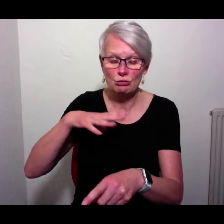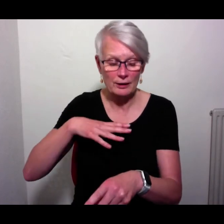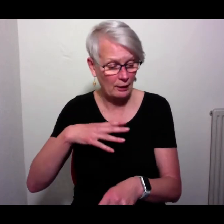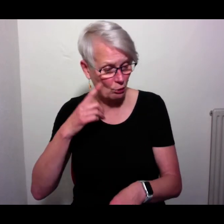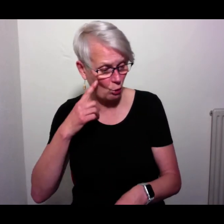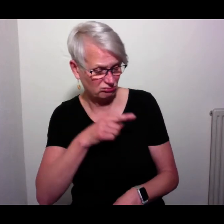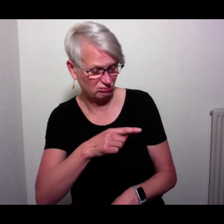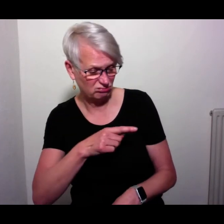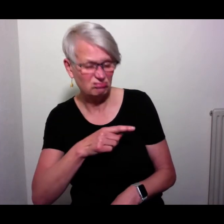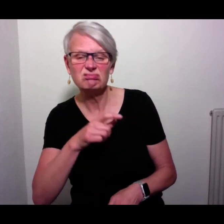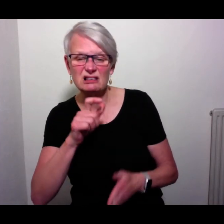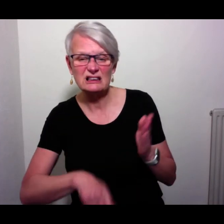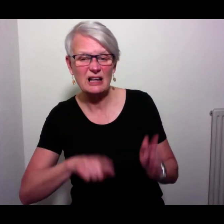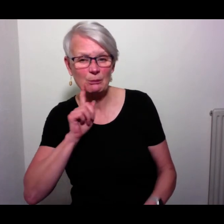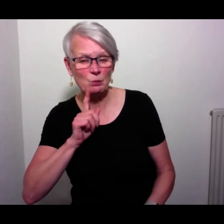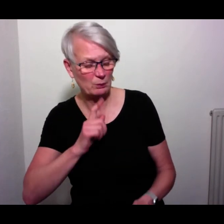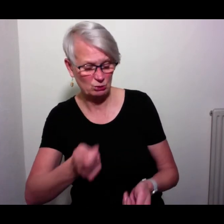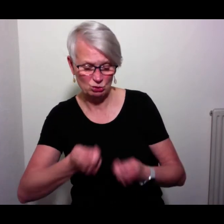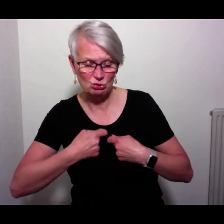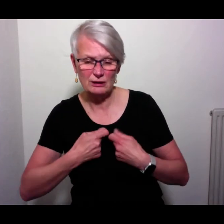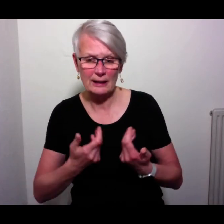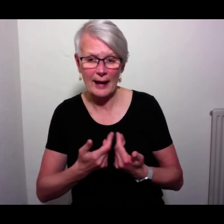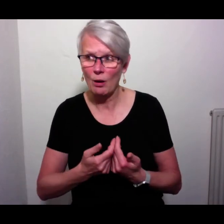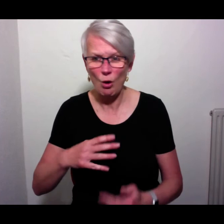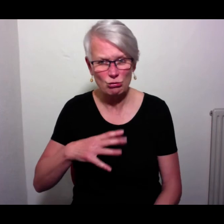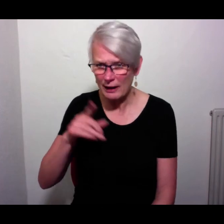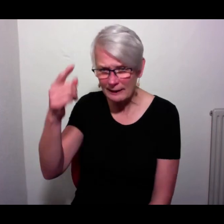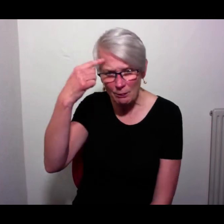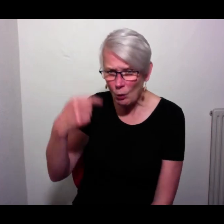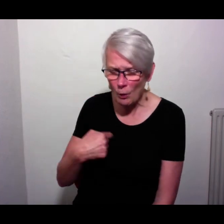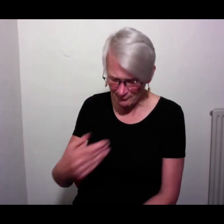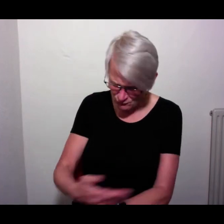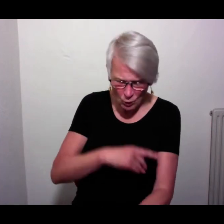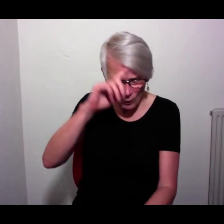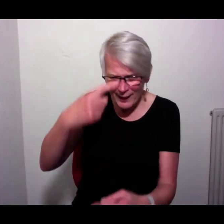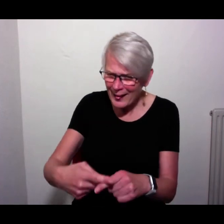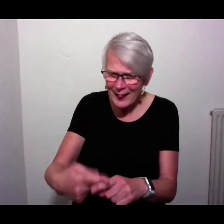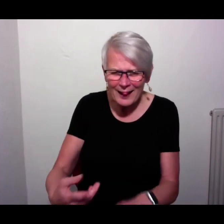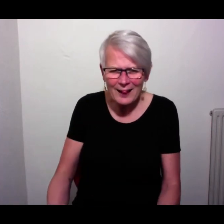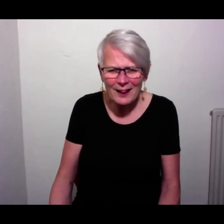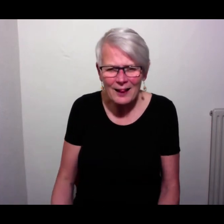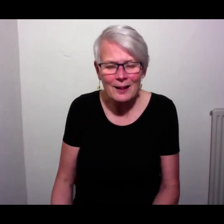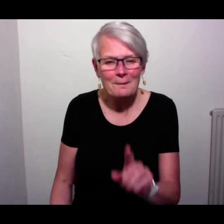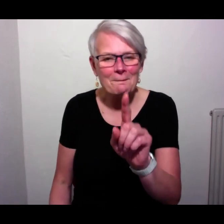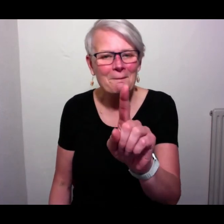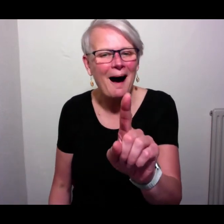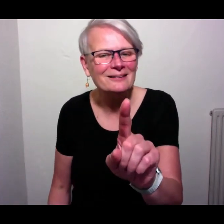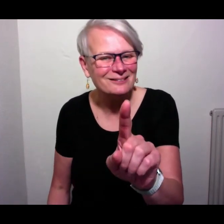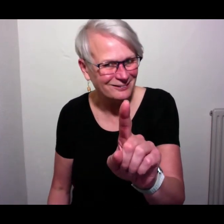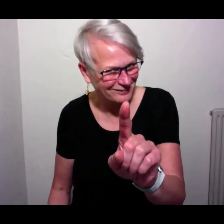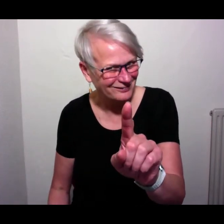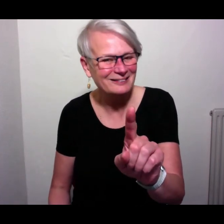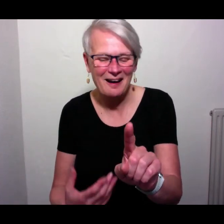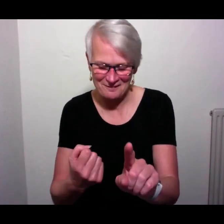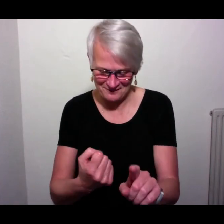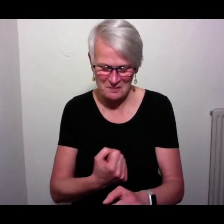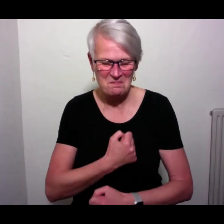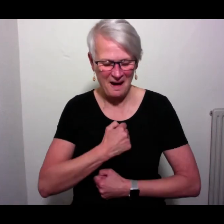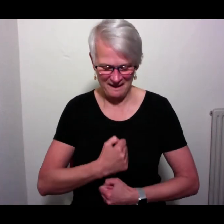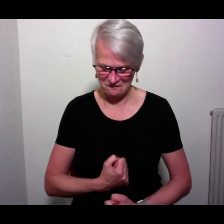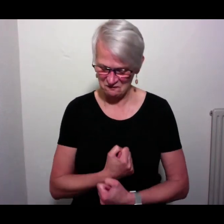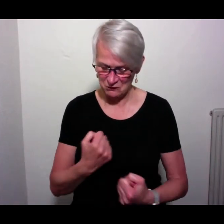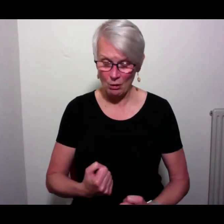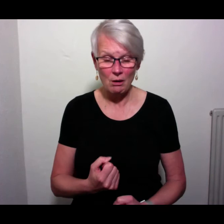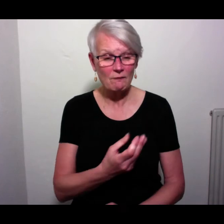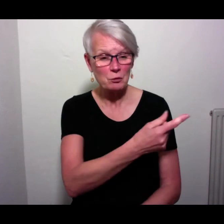decided long before I get ill. But also, I have found my voice. A few people